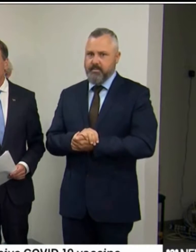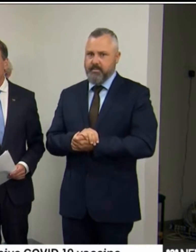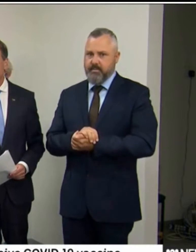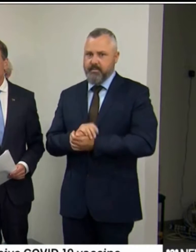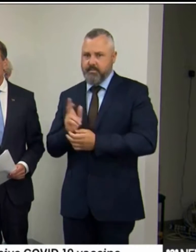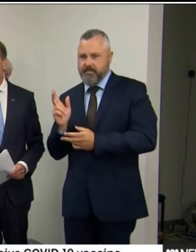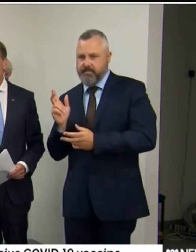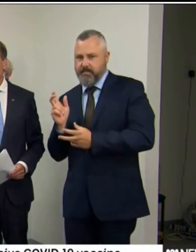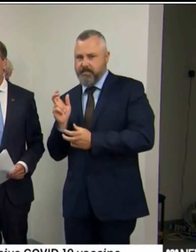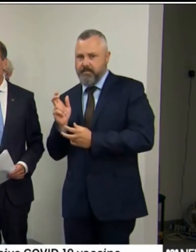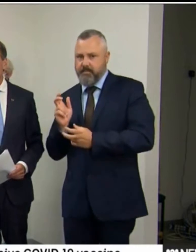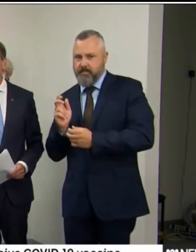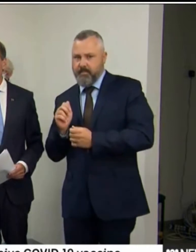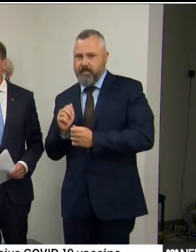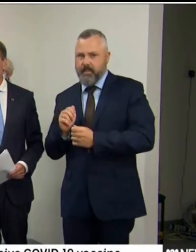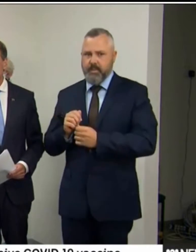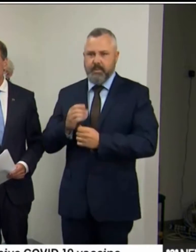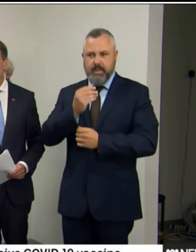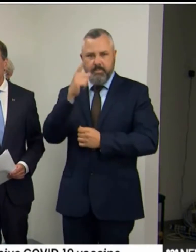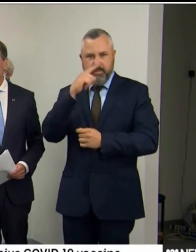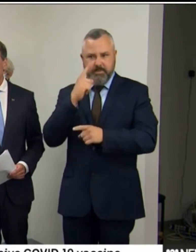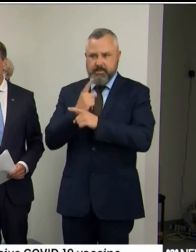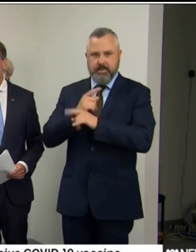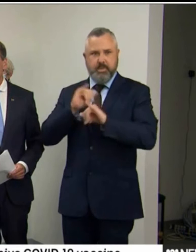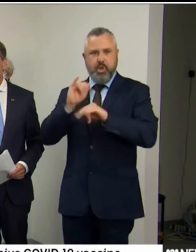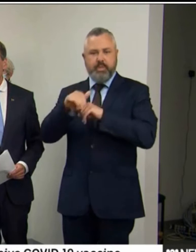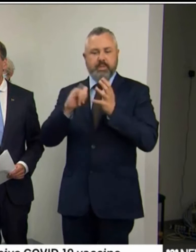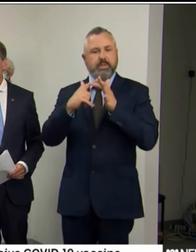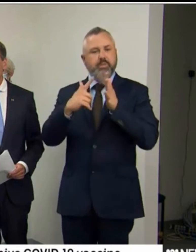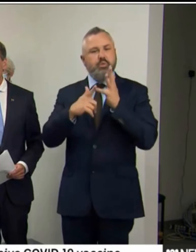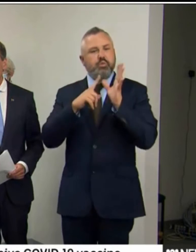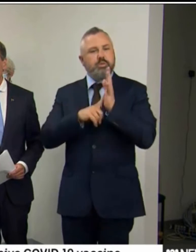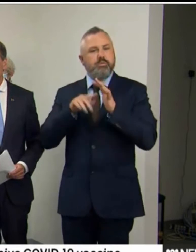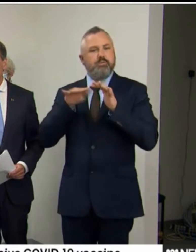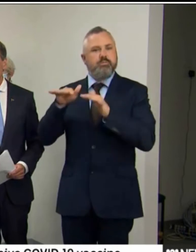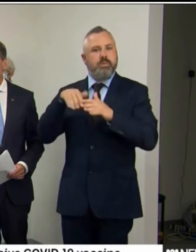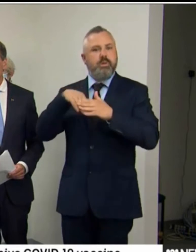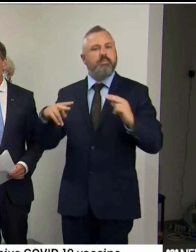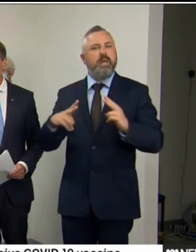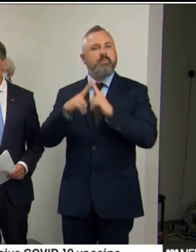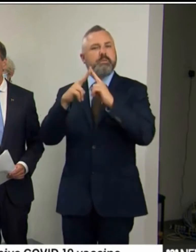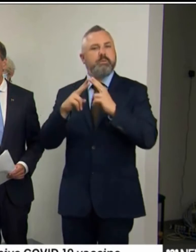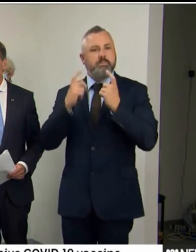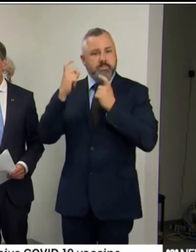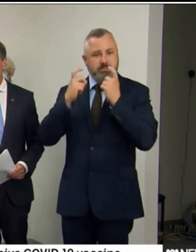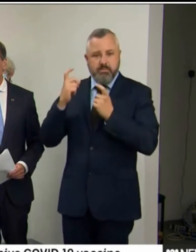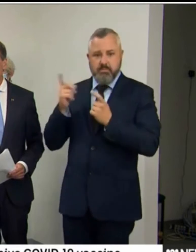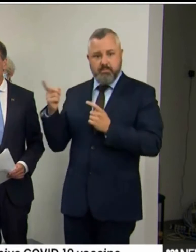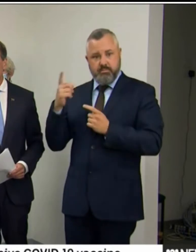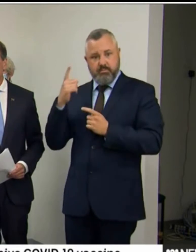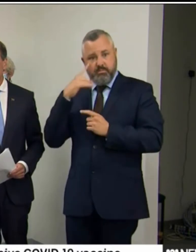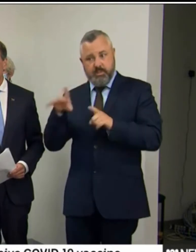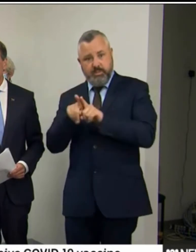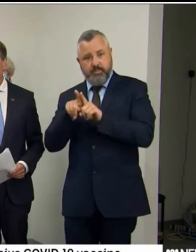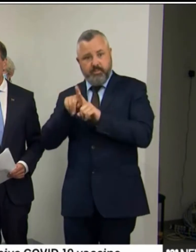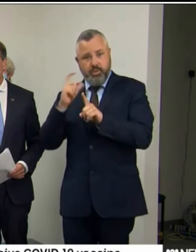3 weeks about sexual abuse and harassment in Parliament. From your experience, was this the culture that you saw in the time in Canberra, and how